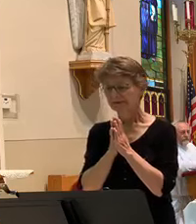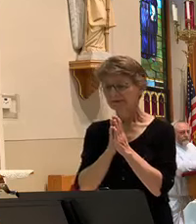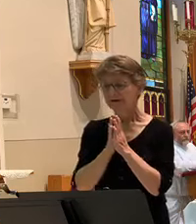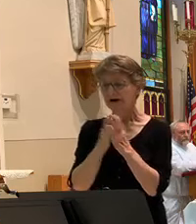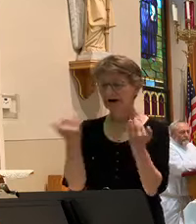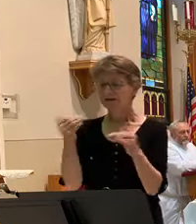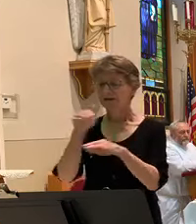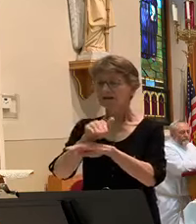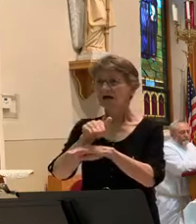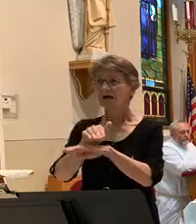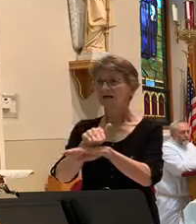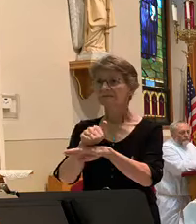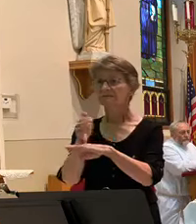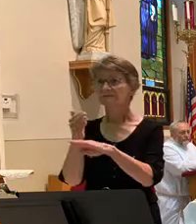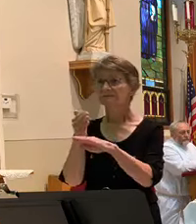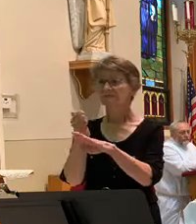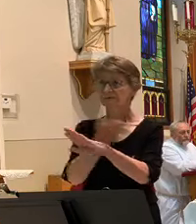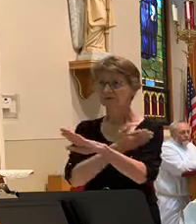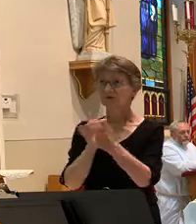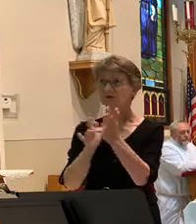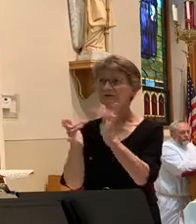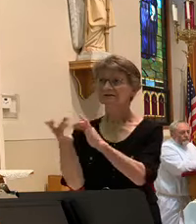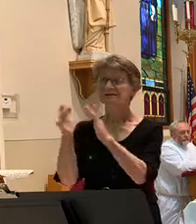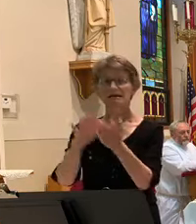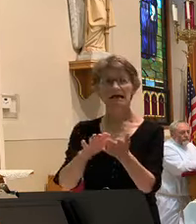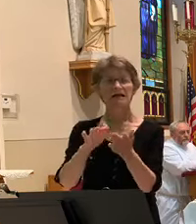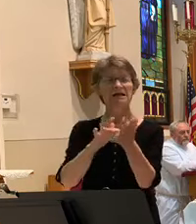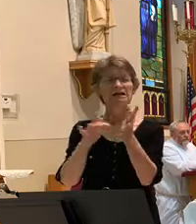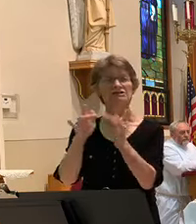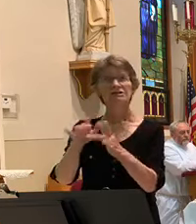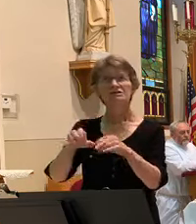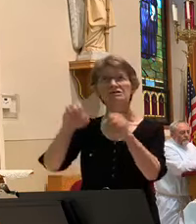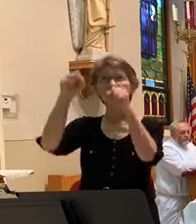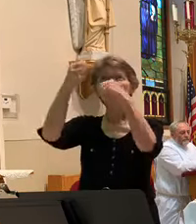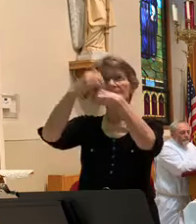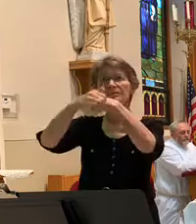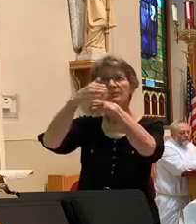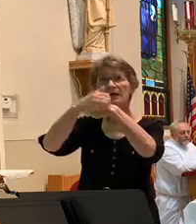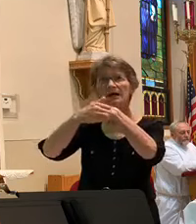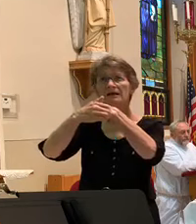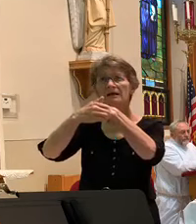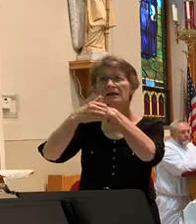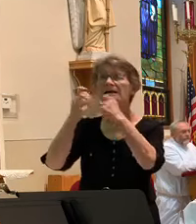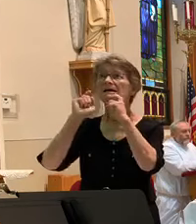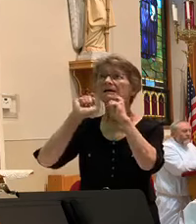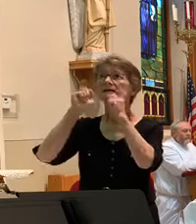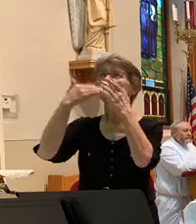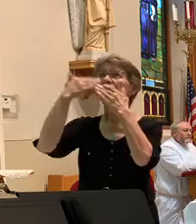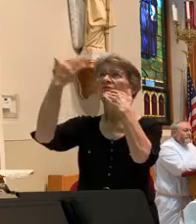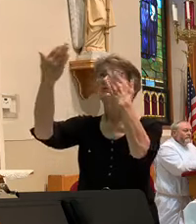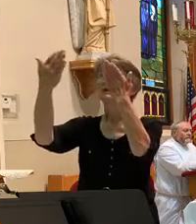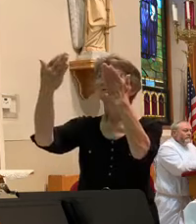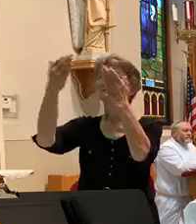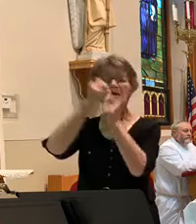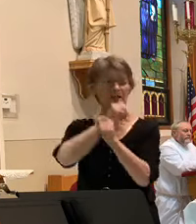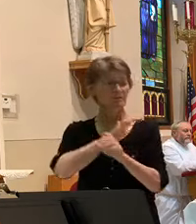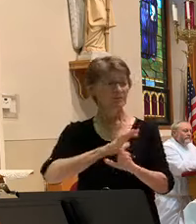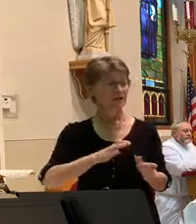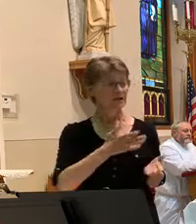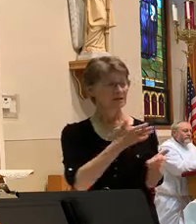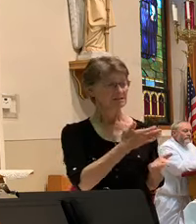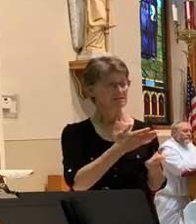For on the night he was betrayed, he himself took bread, and giving you thanks, he said the